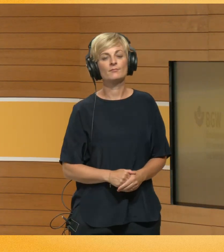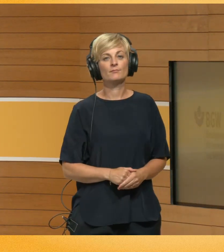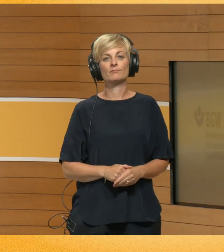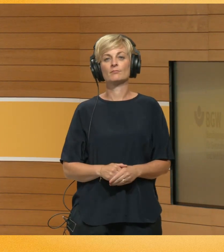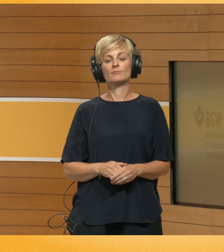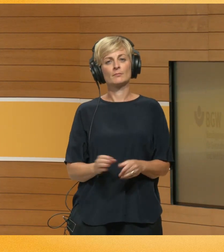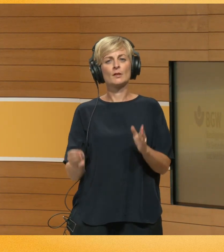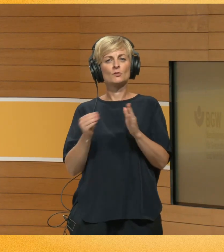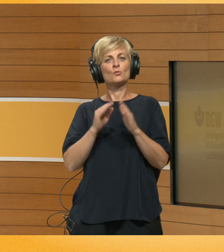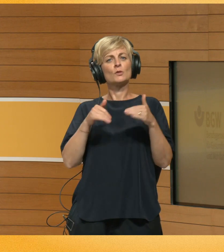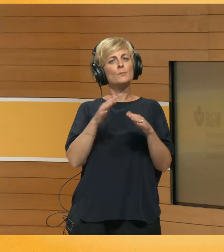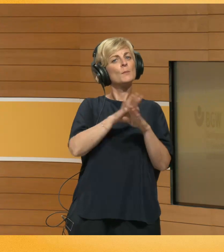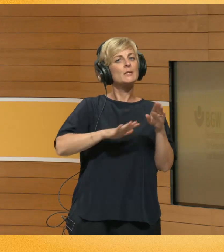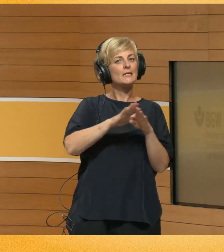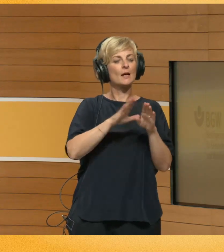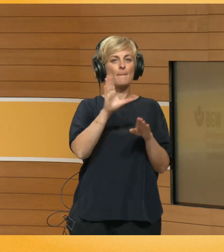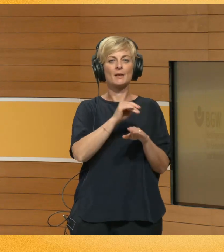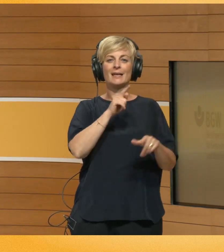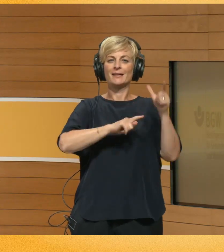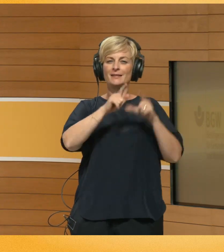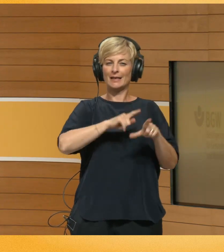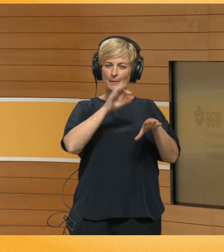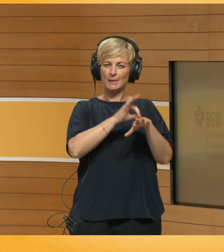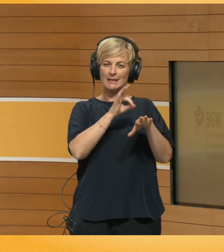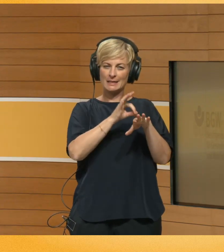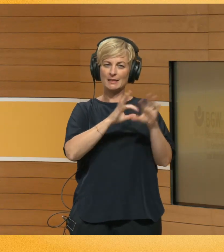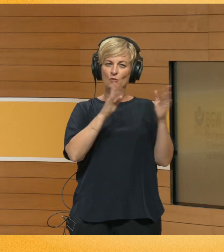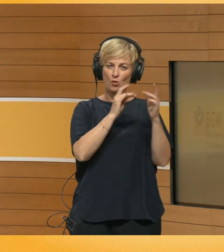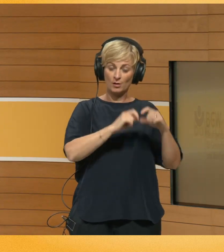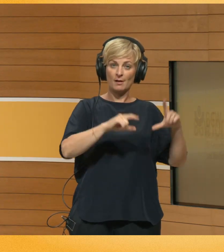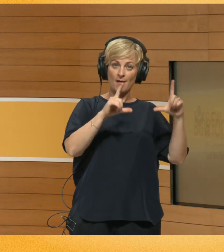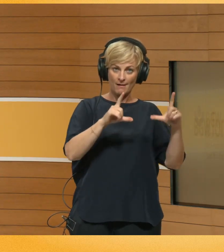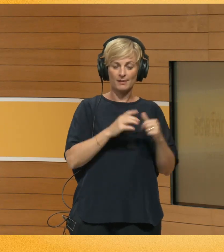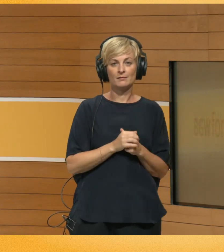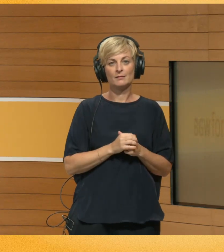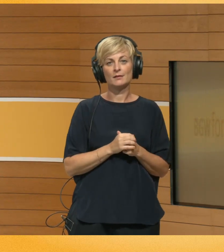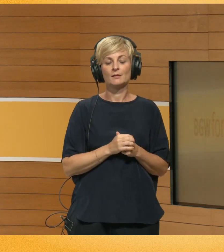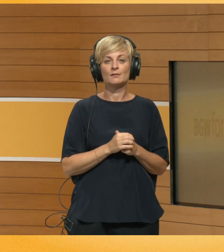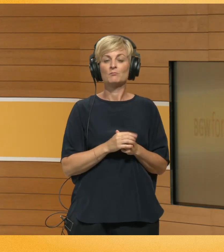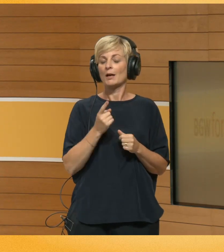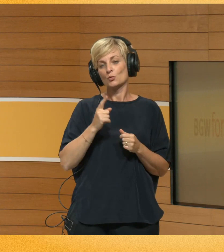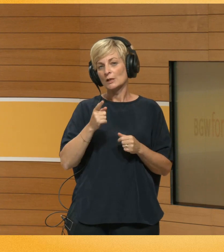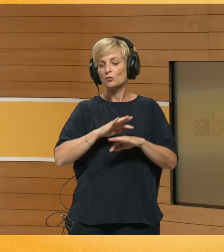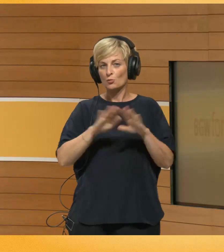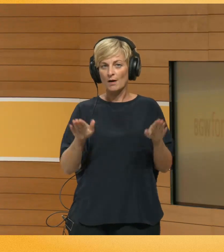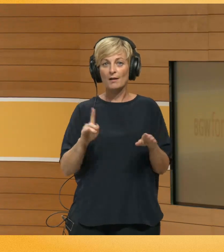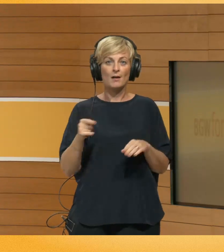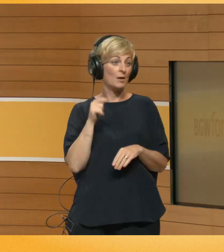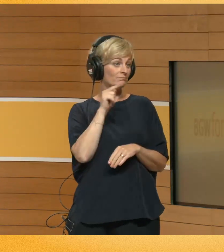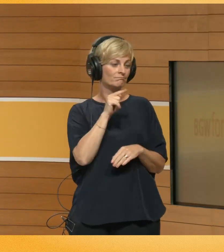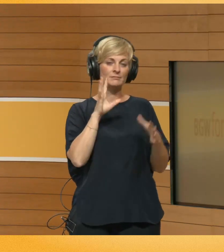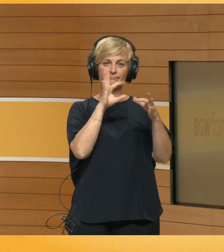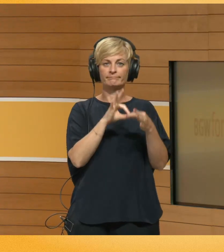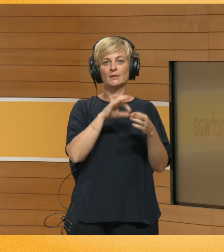telemedicine, then they will respond or connect through the telemedicine to the district hospital. And then you have the district hospitals. So